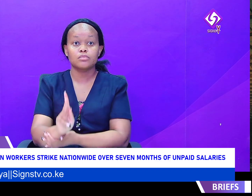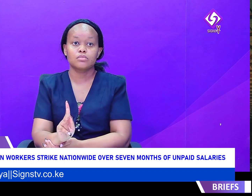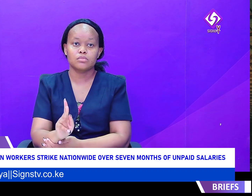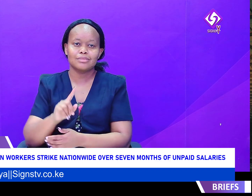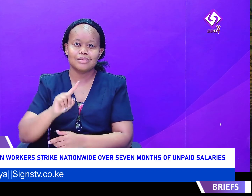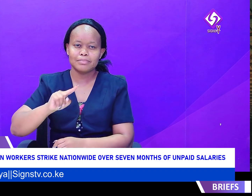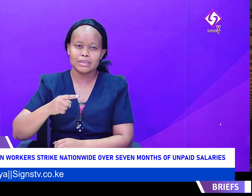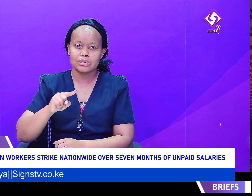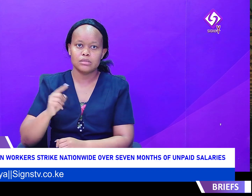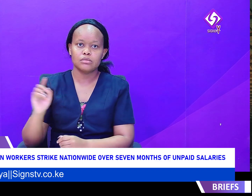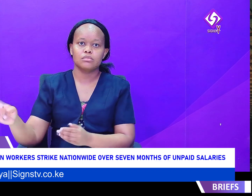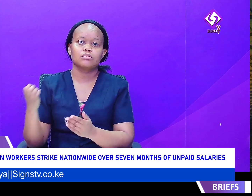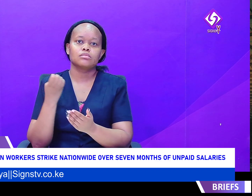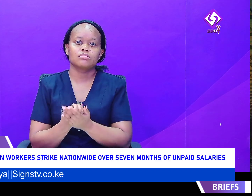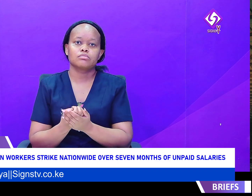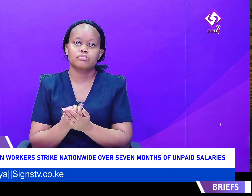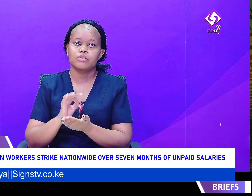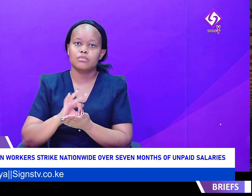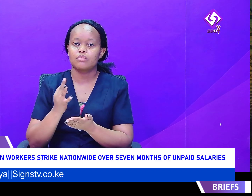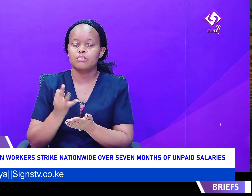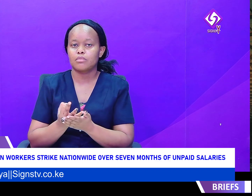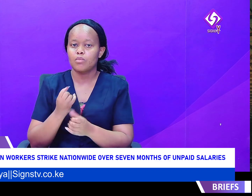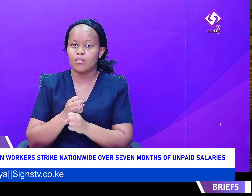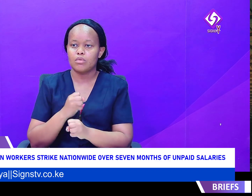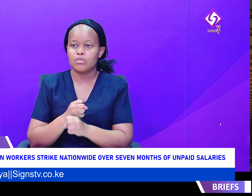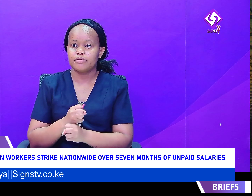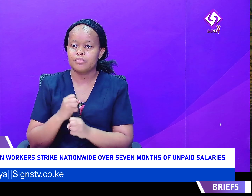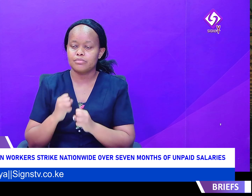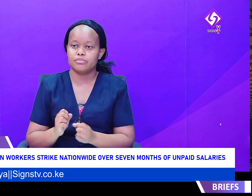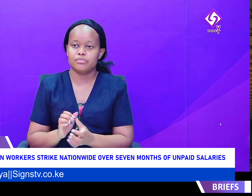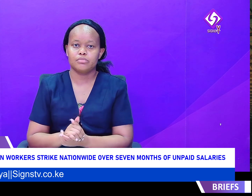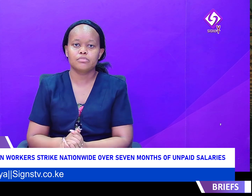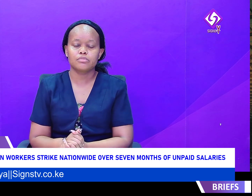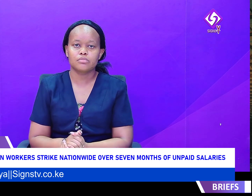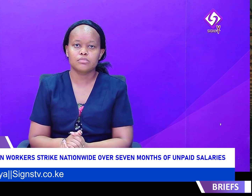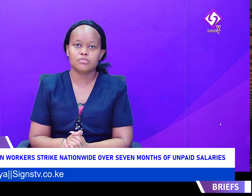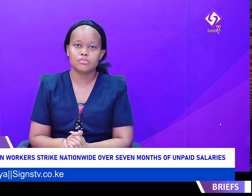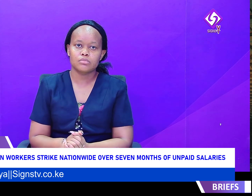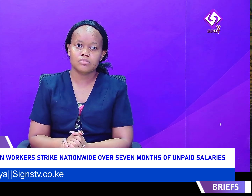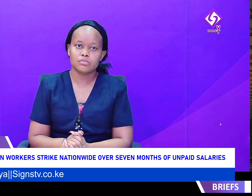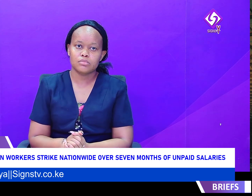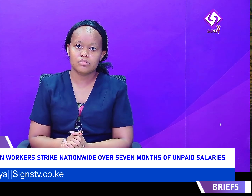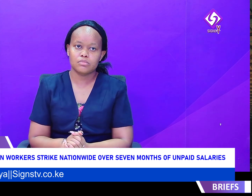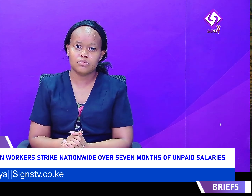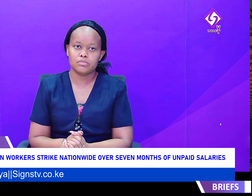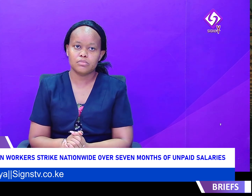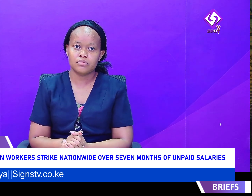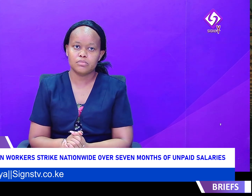protests, insisting that the severe delay in payment has subjected thousands of employees to